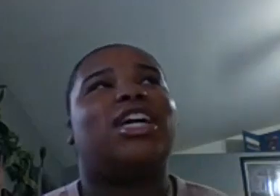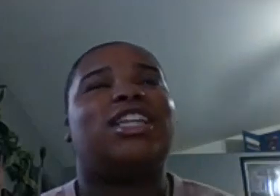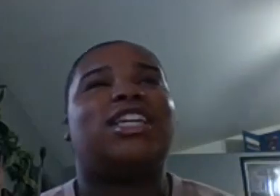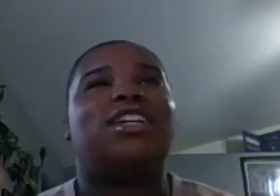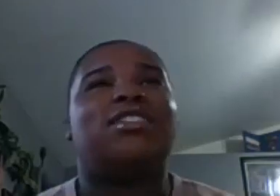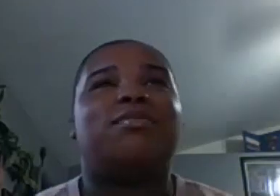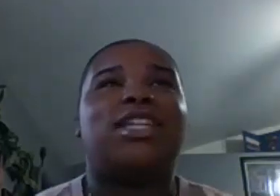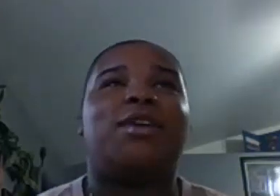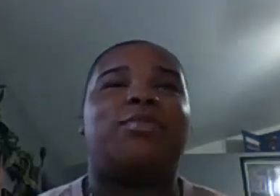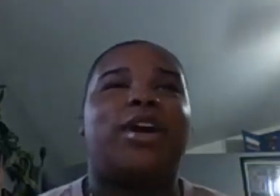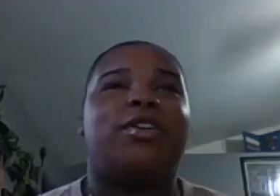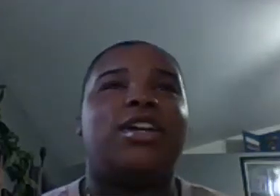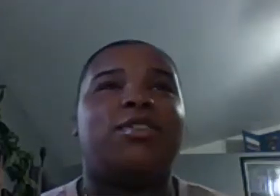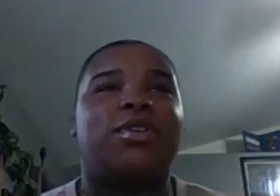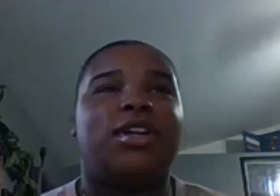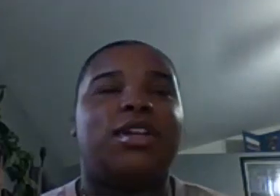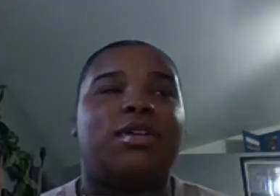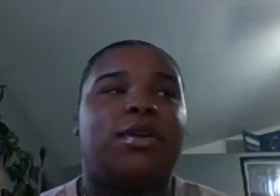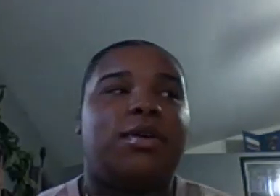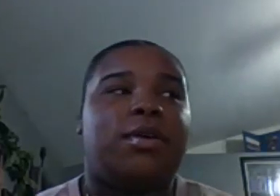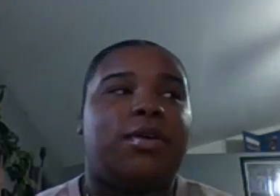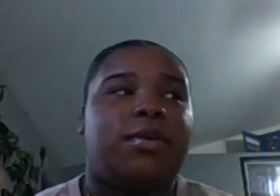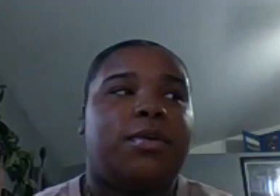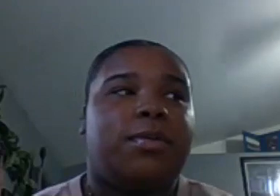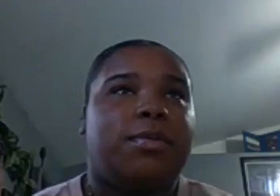school, my top priority